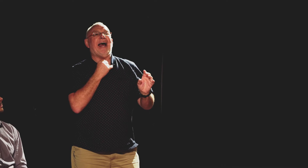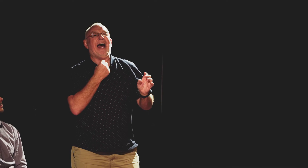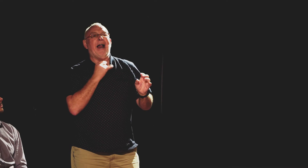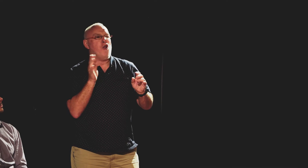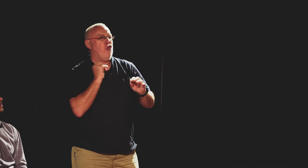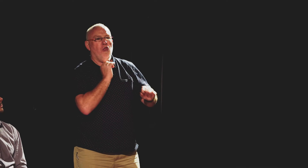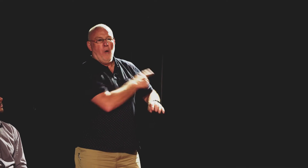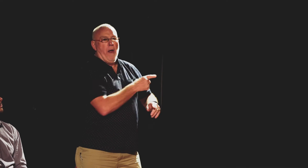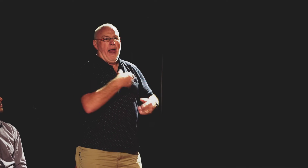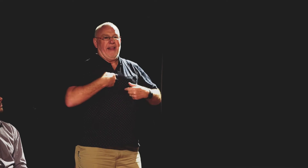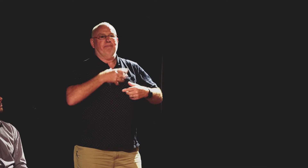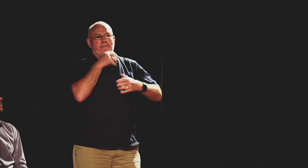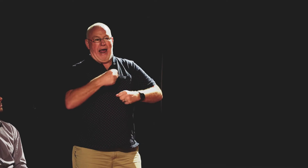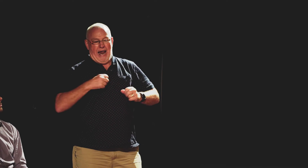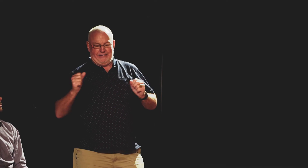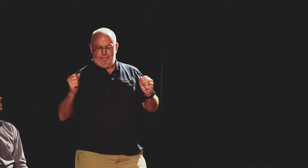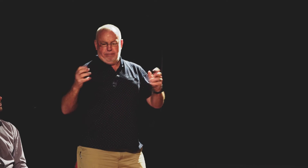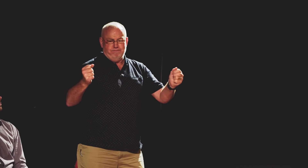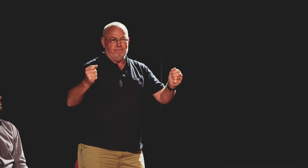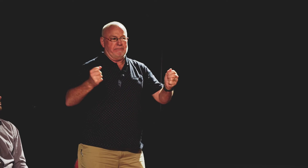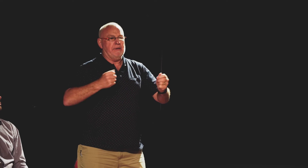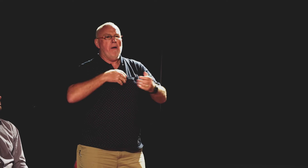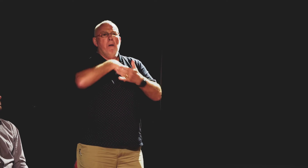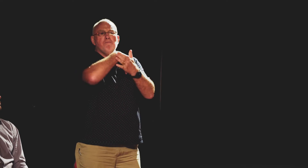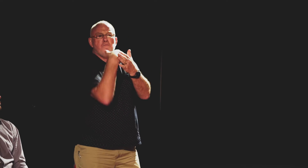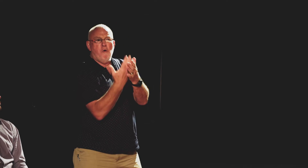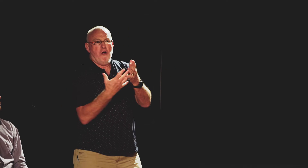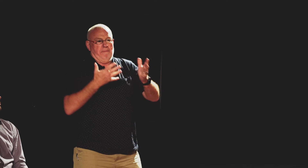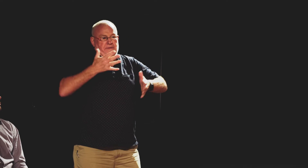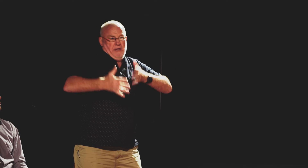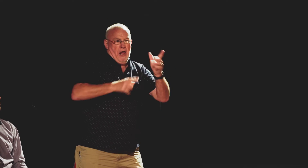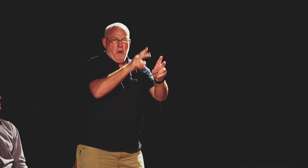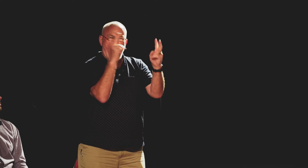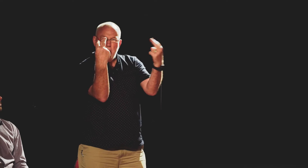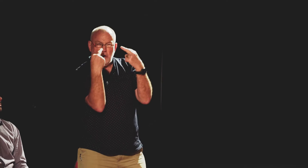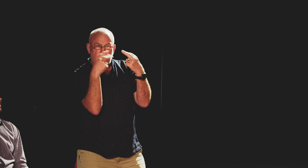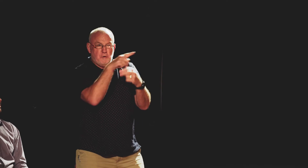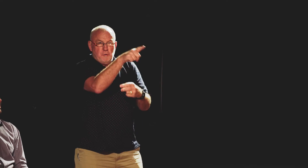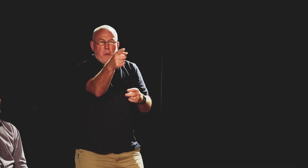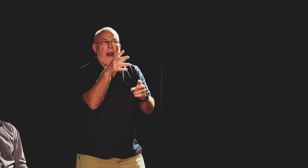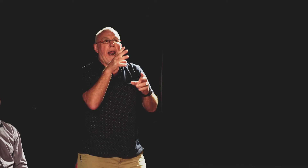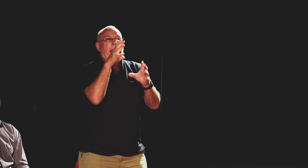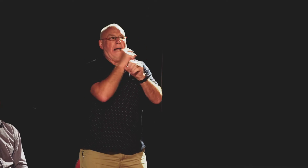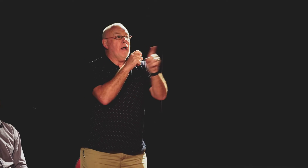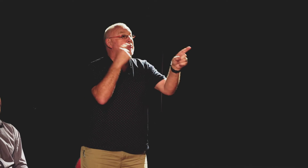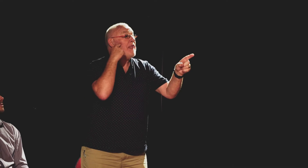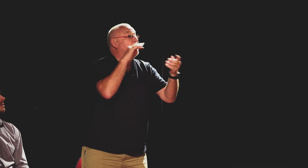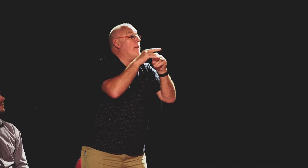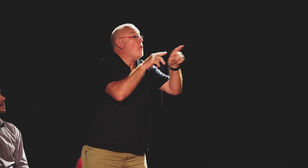voicing, and then you'd have to worry about being, then you'll see that I'm a real man as well. So you'll see the signing. So I want you to watch me, and